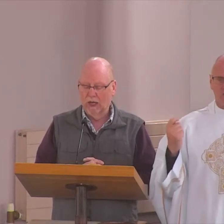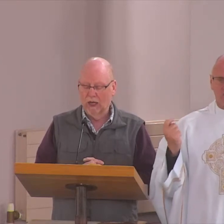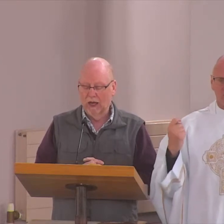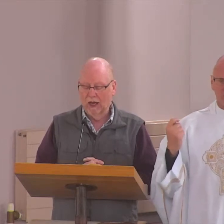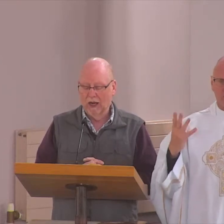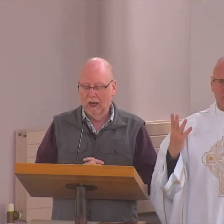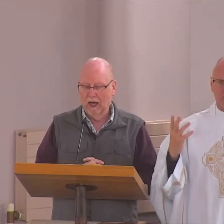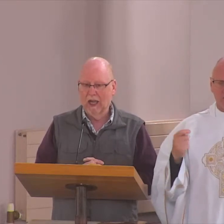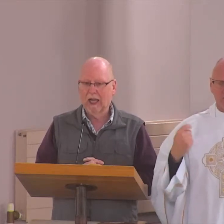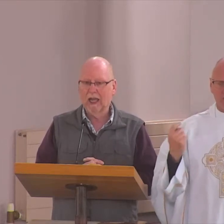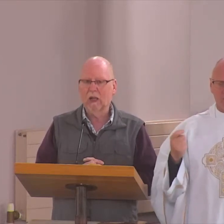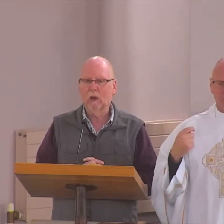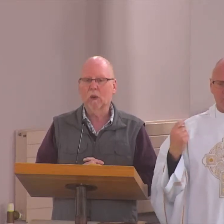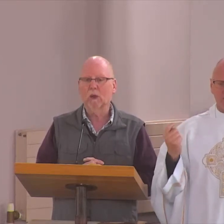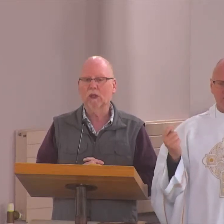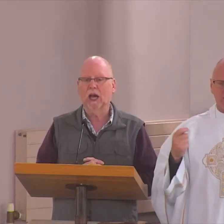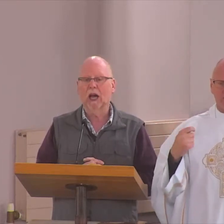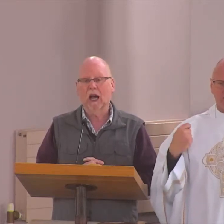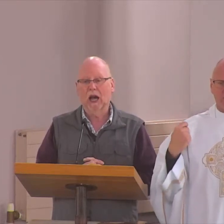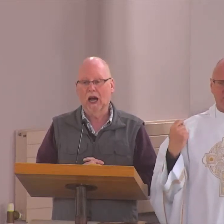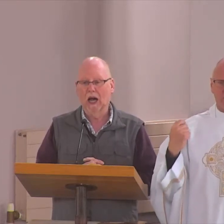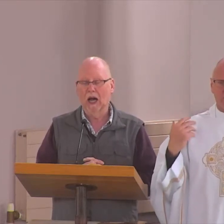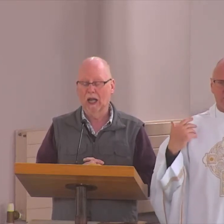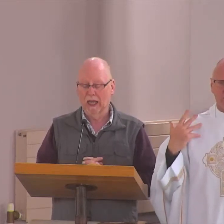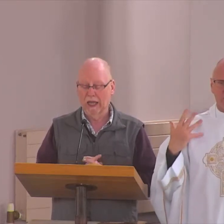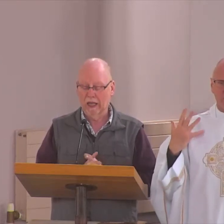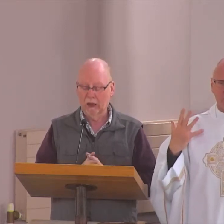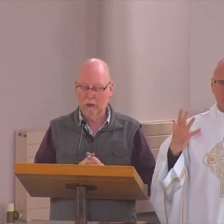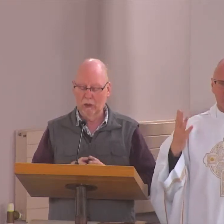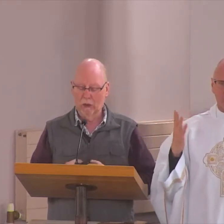Alleluia, alleluia,